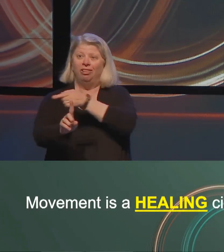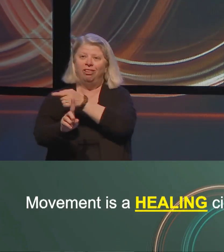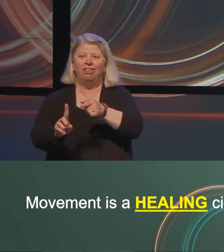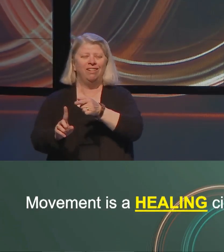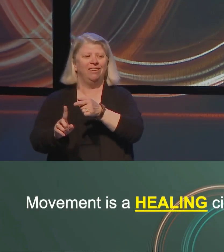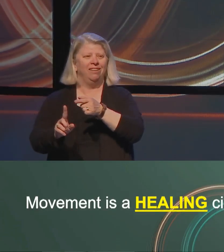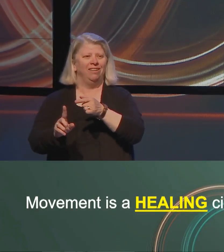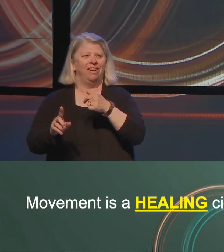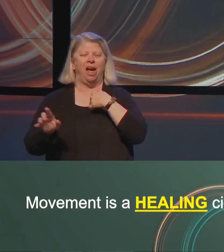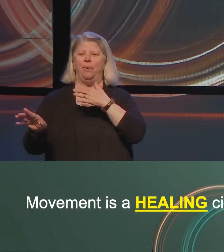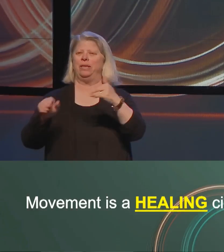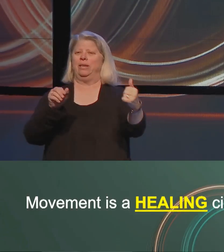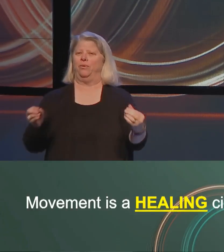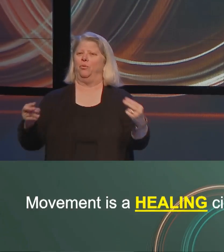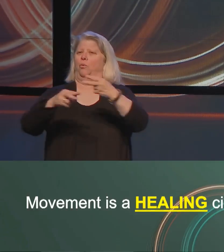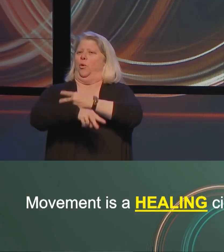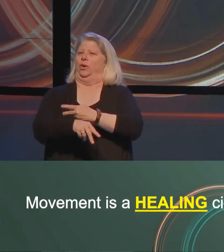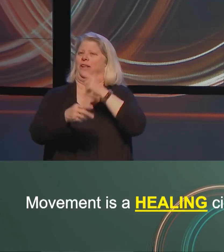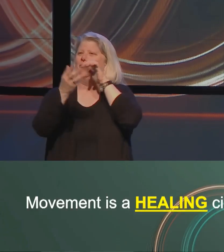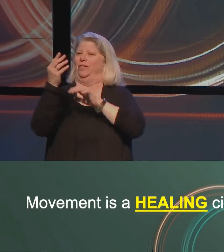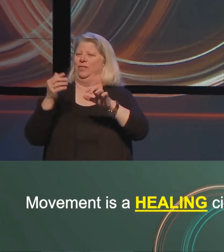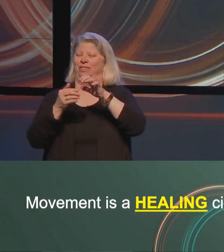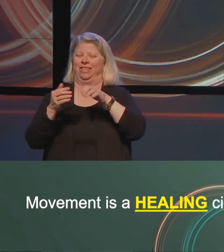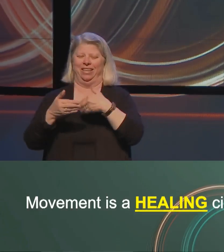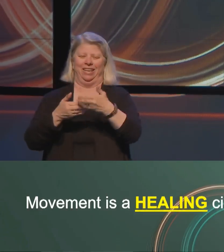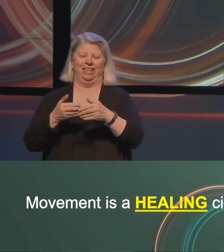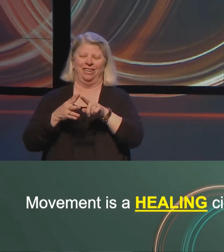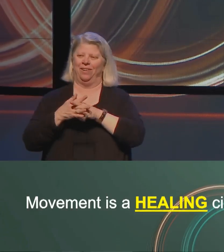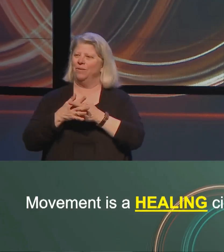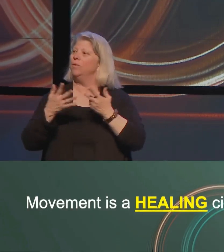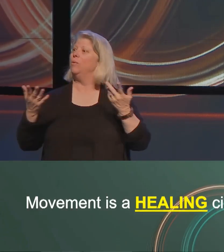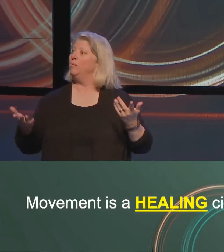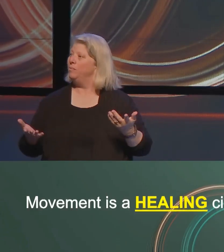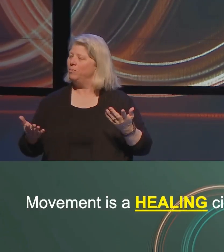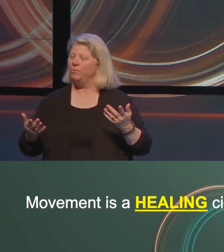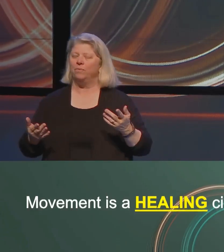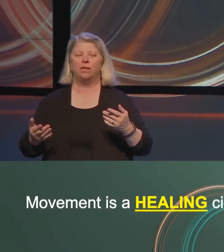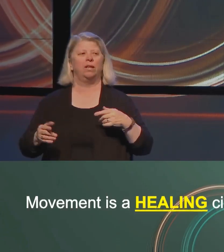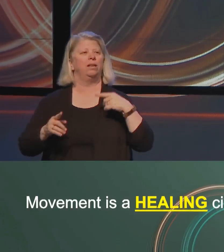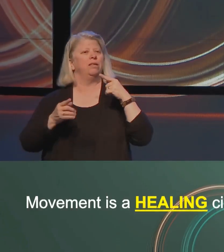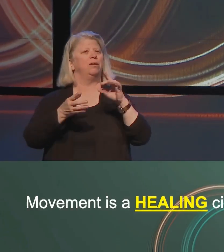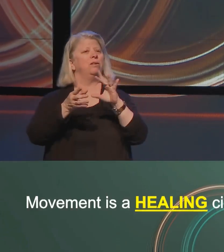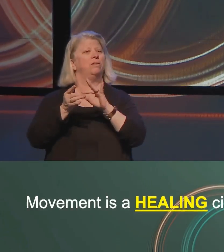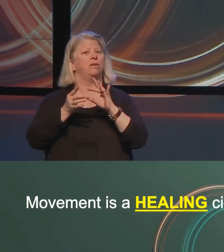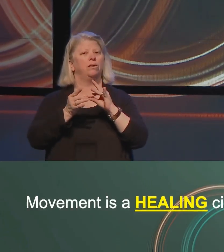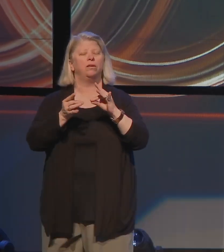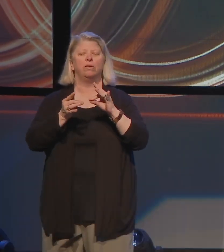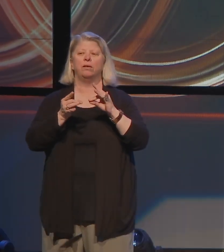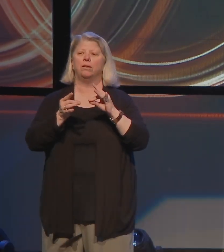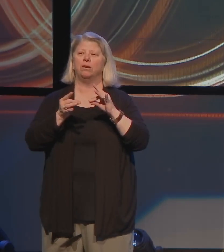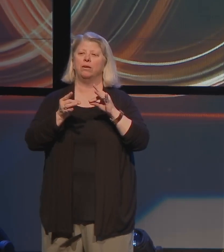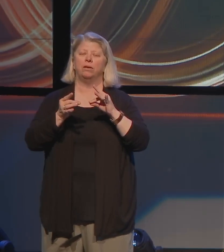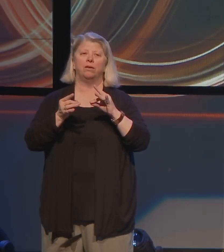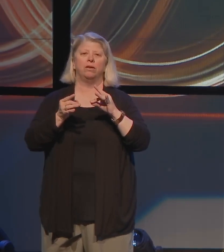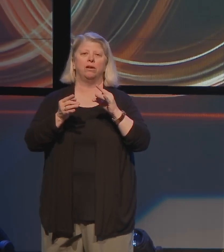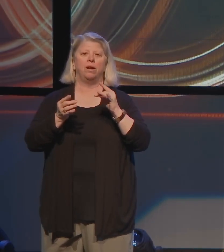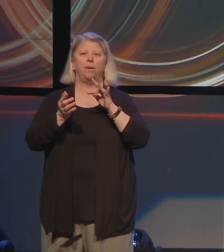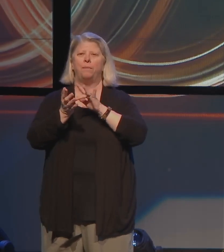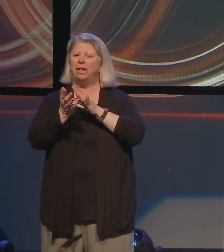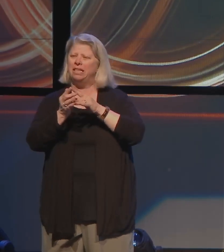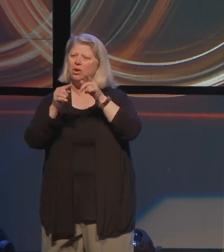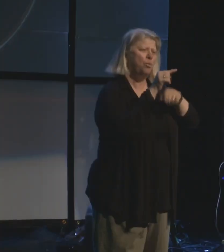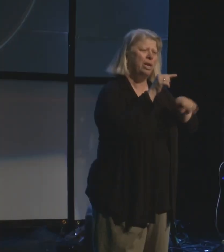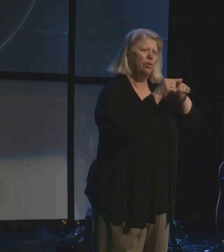I always leave more confused than I started. Okay, so here's what we're going to talk about. I want to talk about the medicine wheel. How many have ever heard of